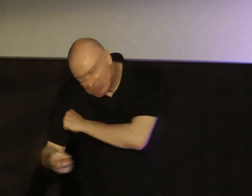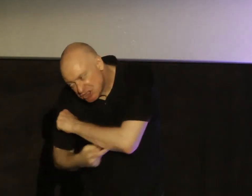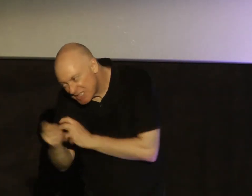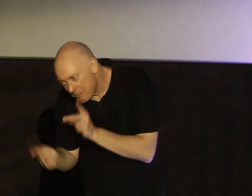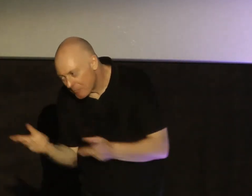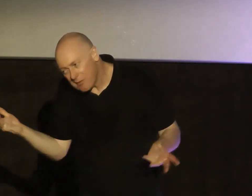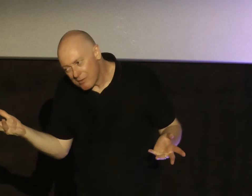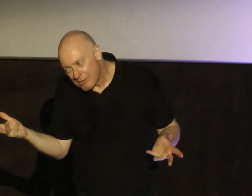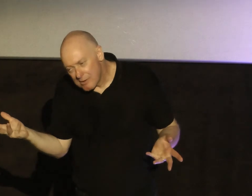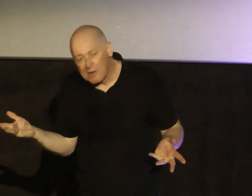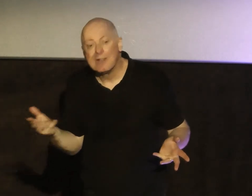people.